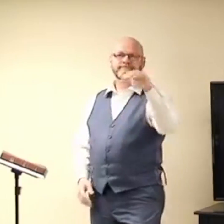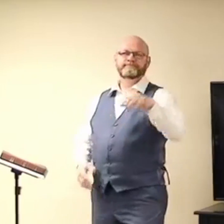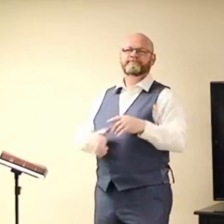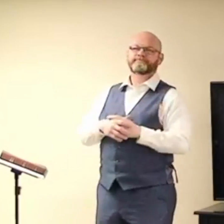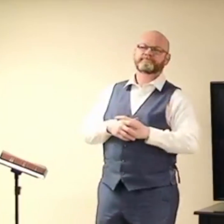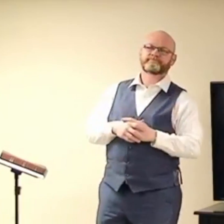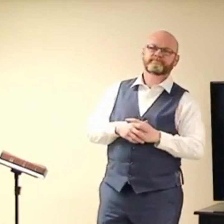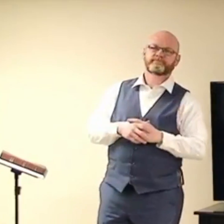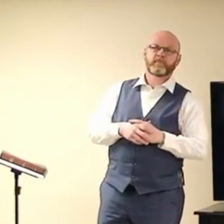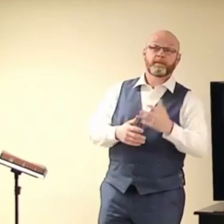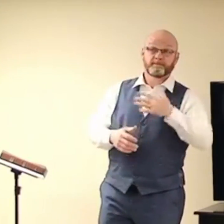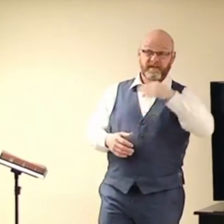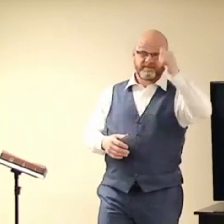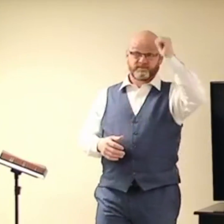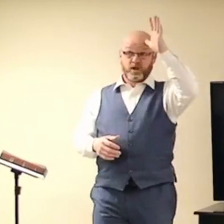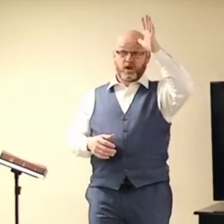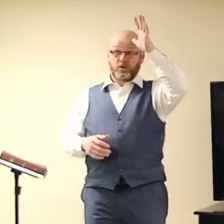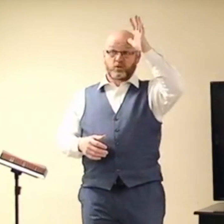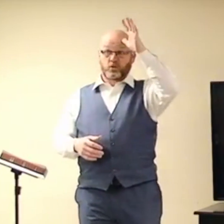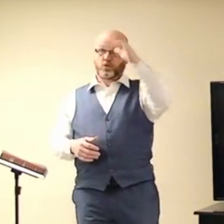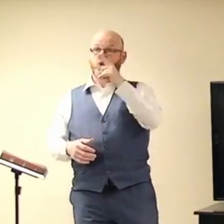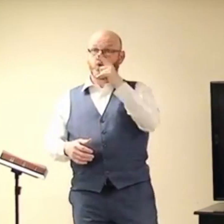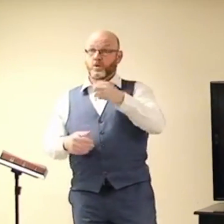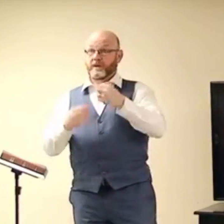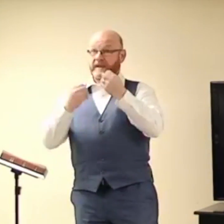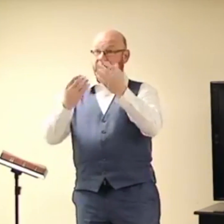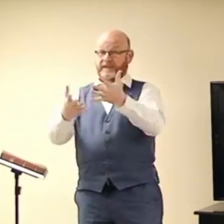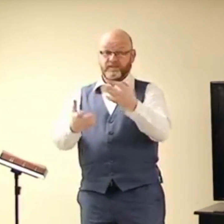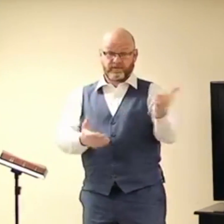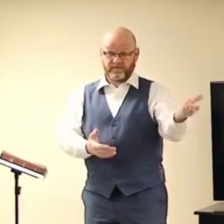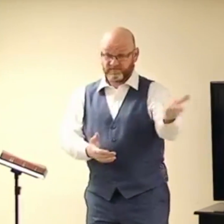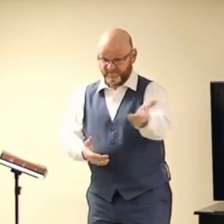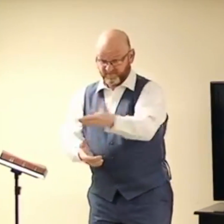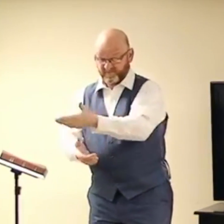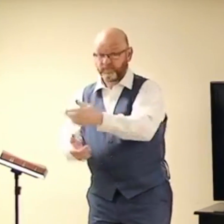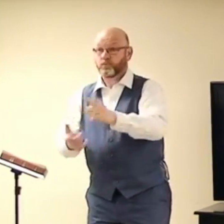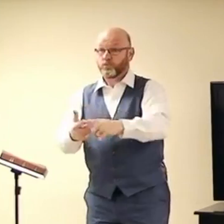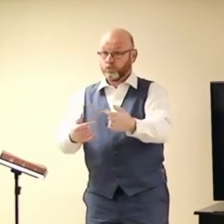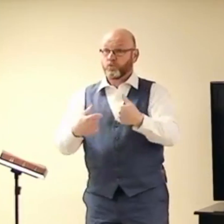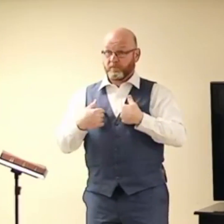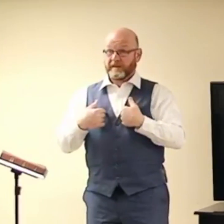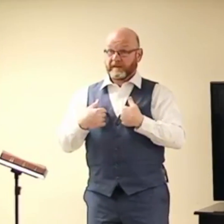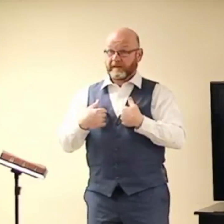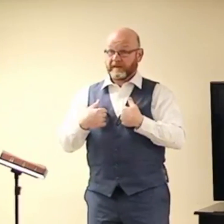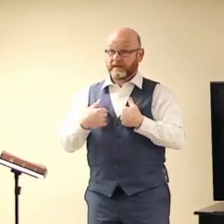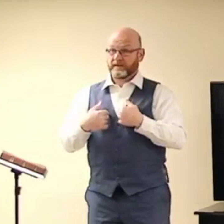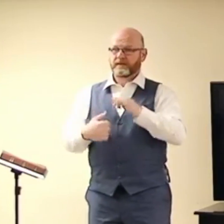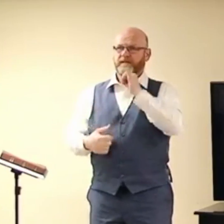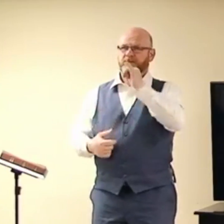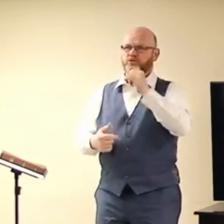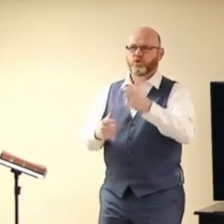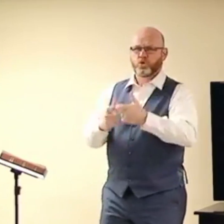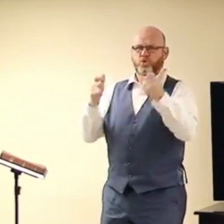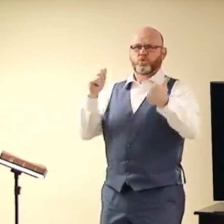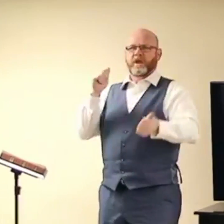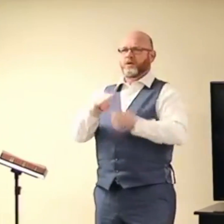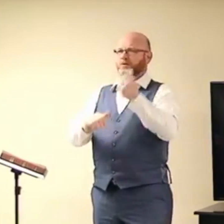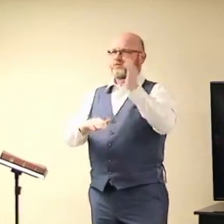hand. My Father, who has given them to me, is